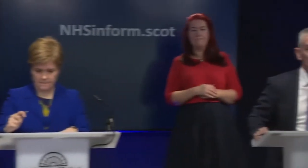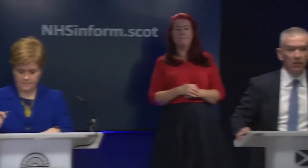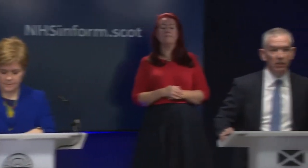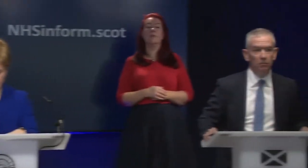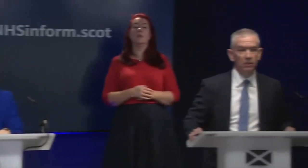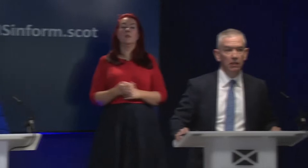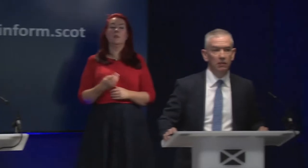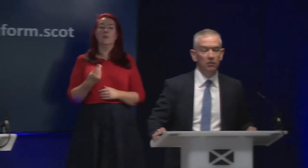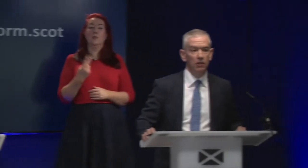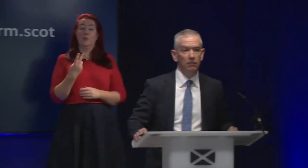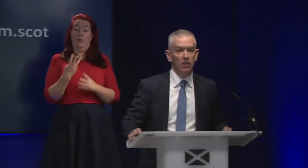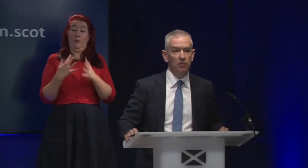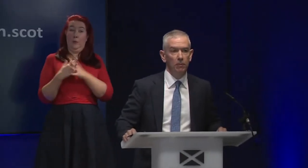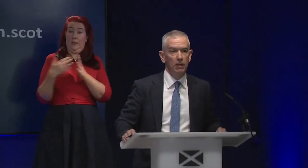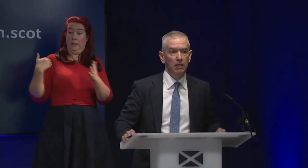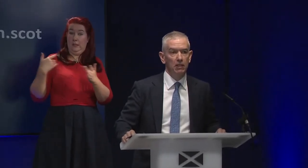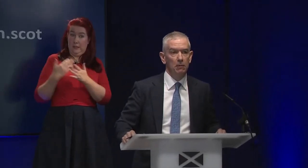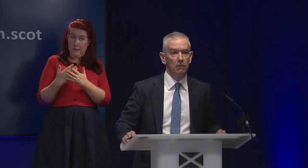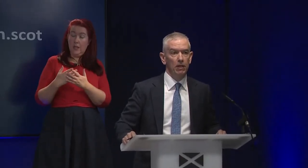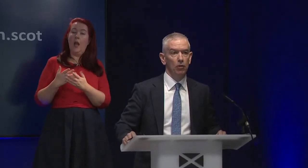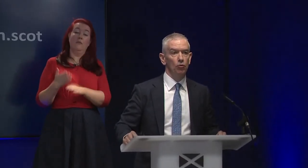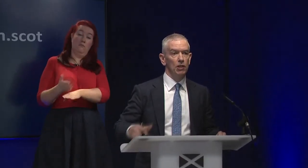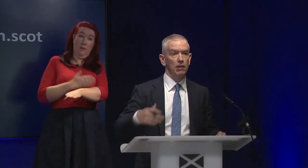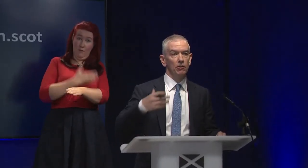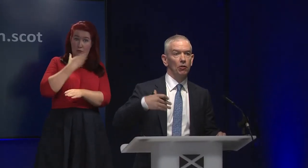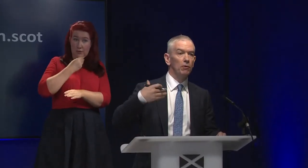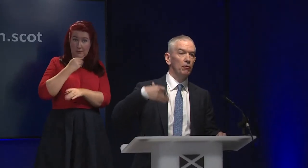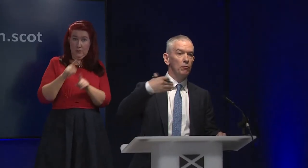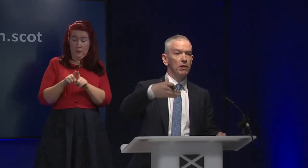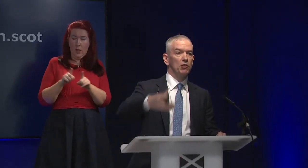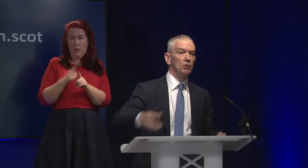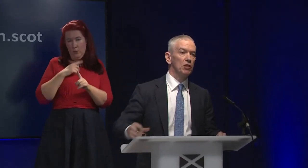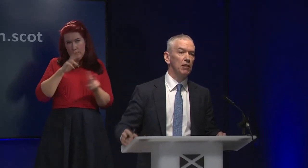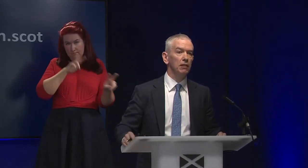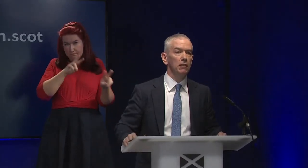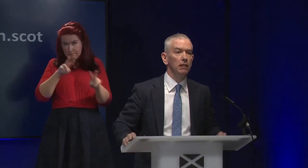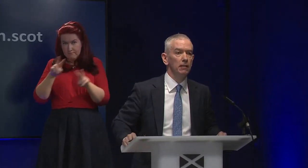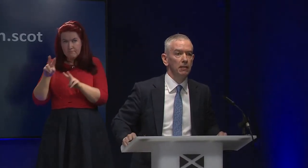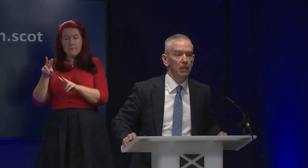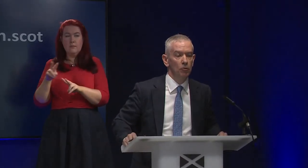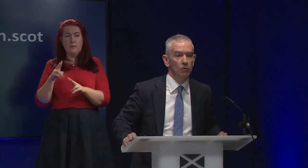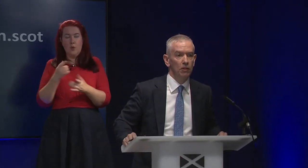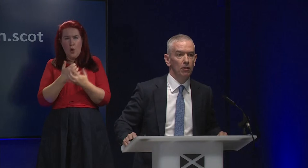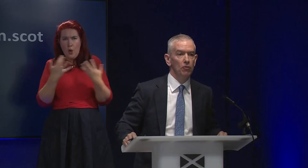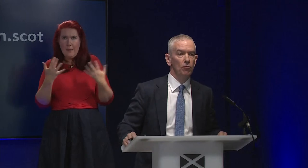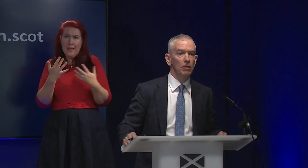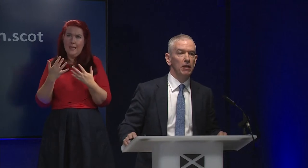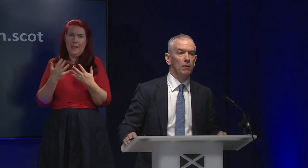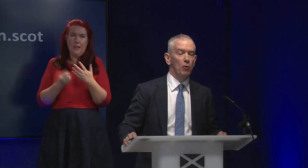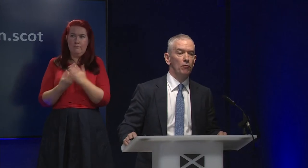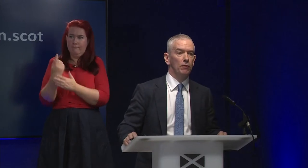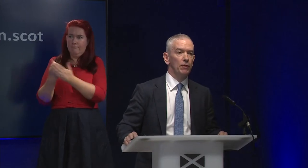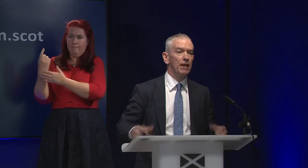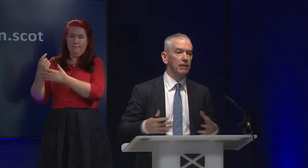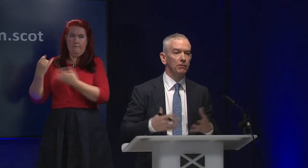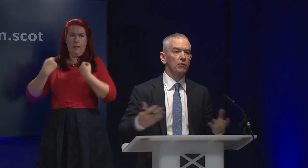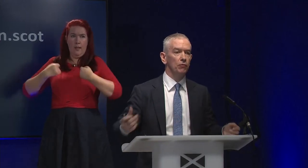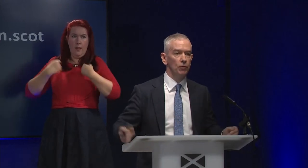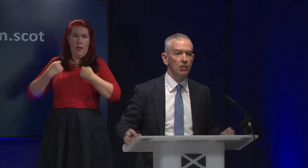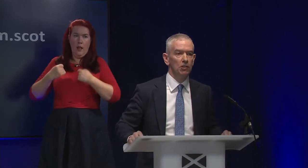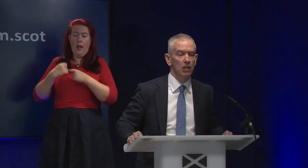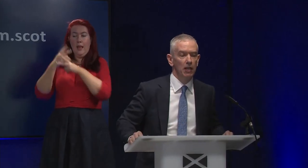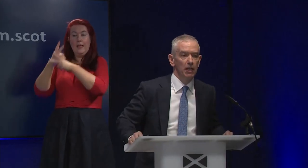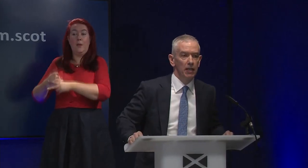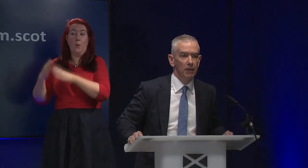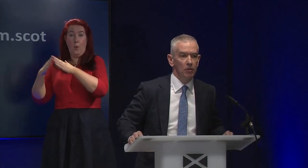last few weeks, lead up certainly to the festive period, is keeping a very close eye on the number of outbreaks that we're seeing in care homes. And, you know, they come about for a variety of